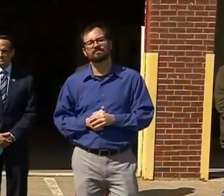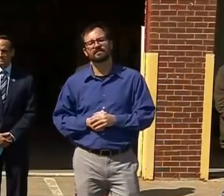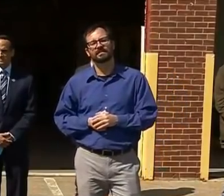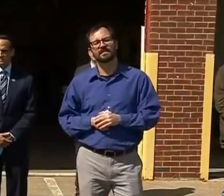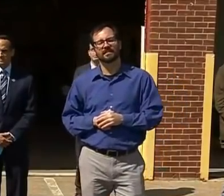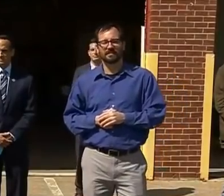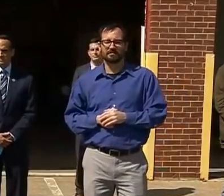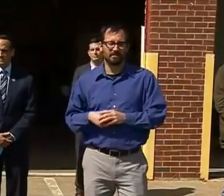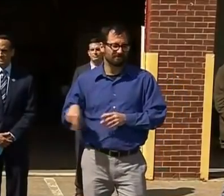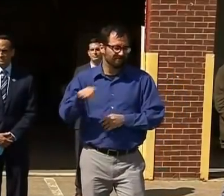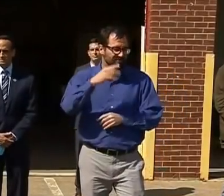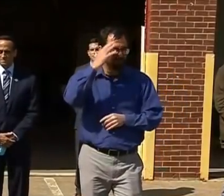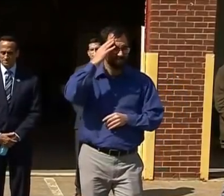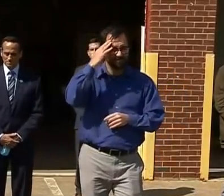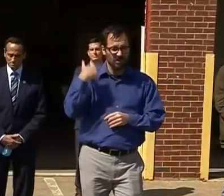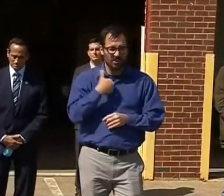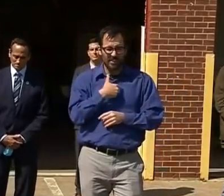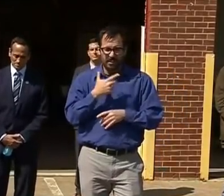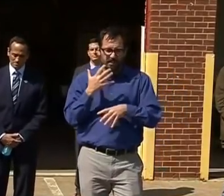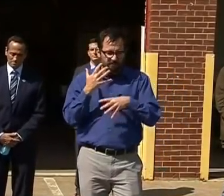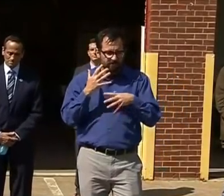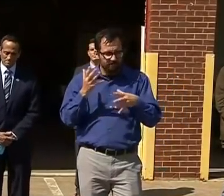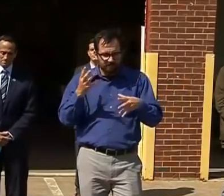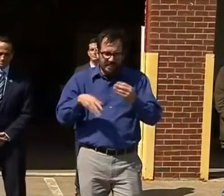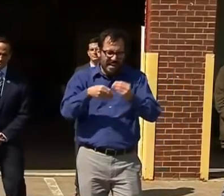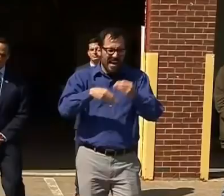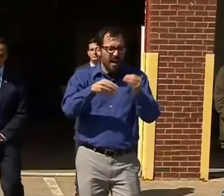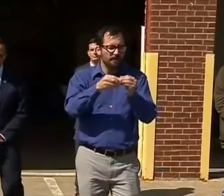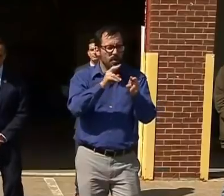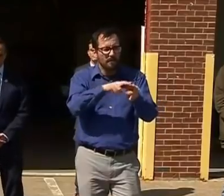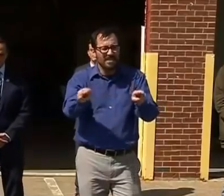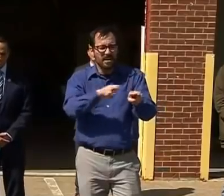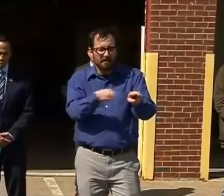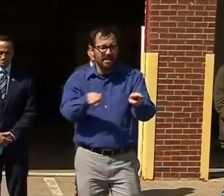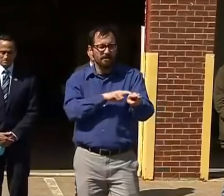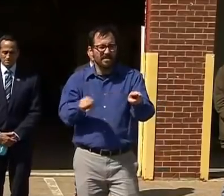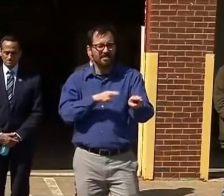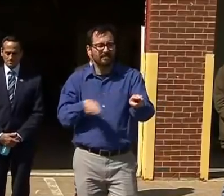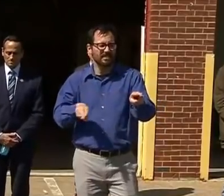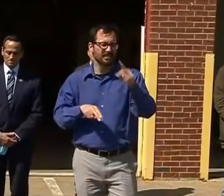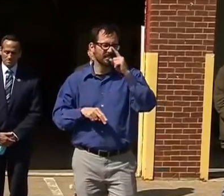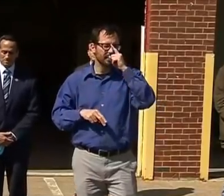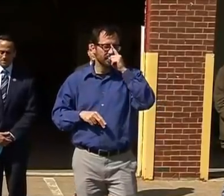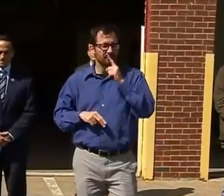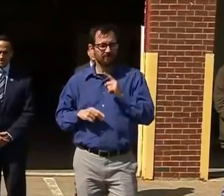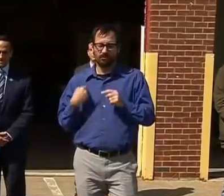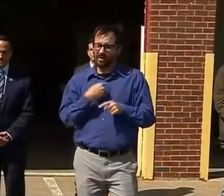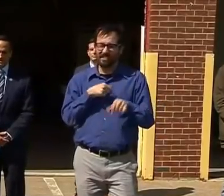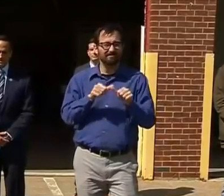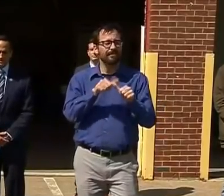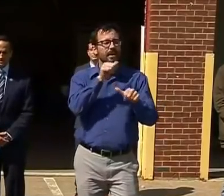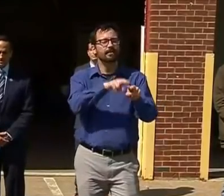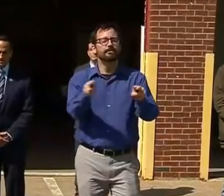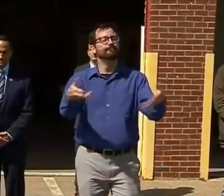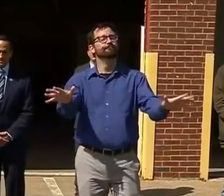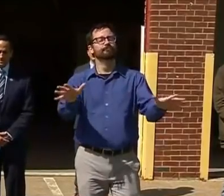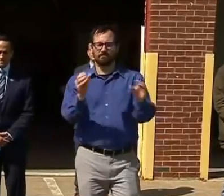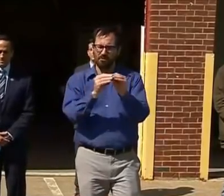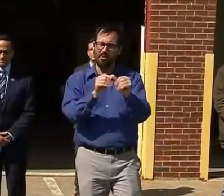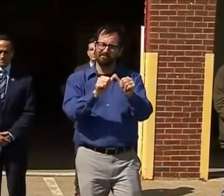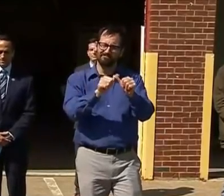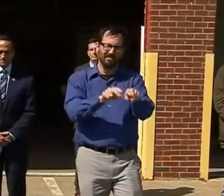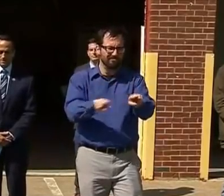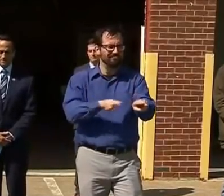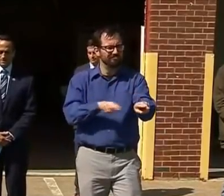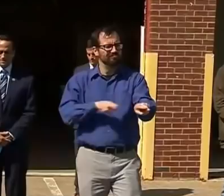a lot of people, is to recognize and understand that we need a lot of empty staffed capacity to